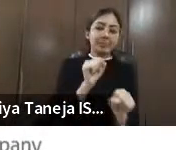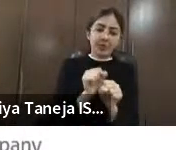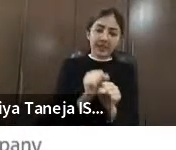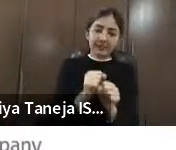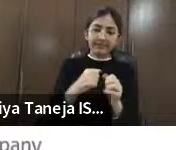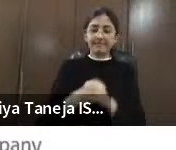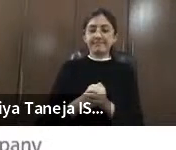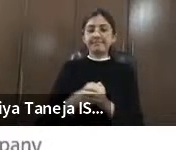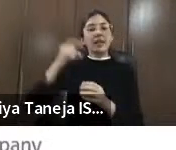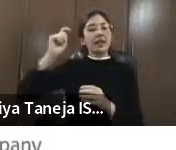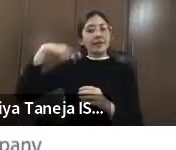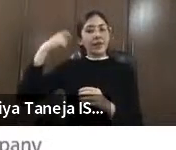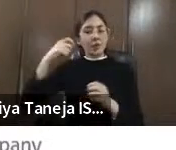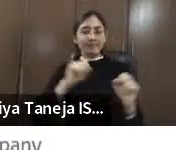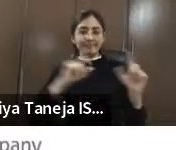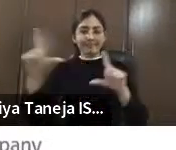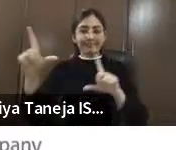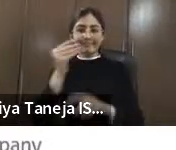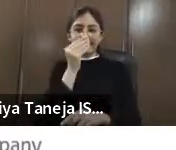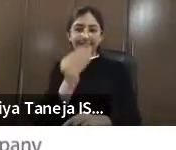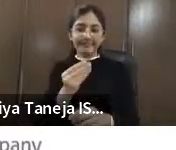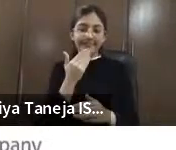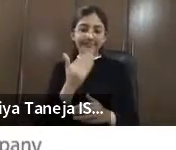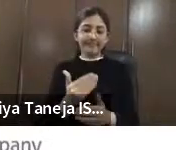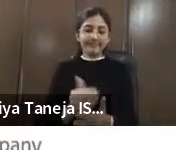the video of Dr. Sharad Phillip.